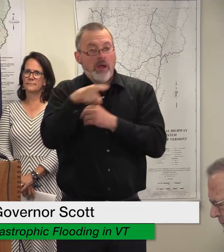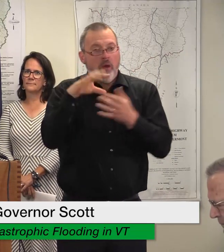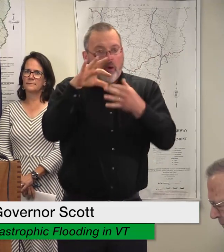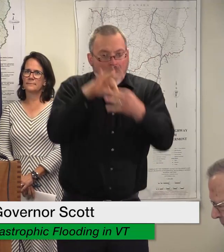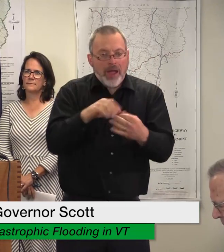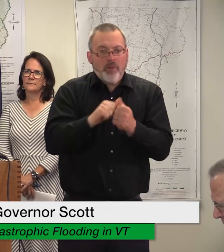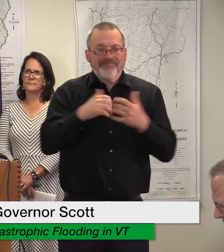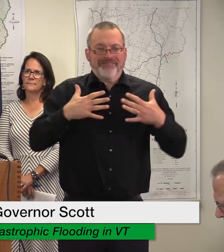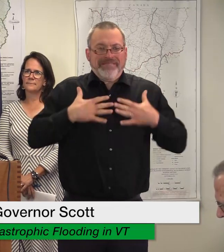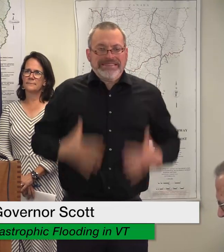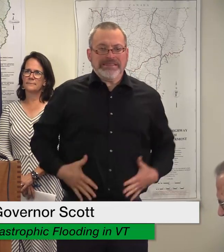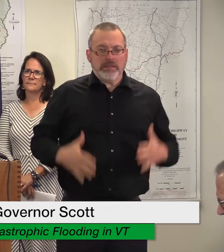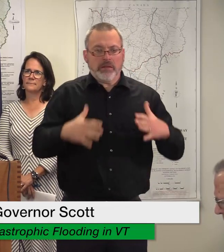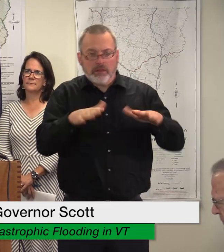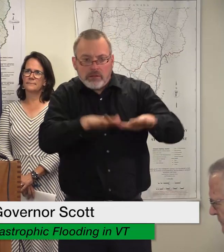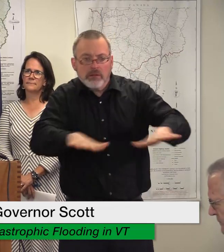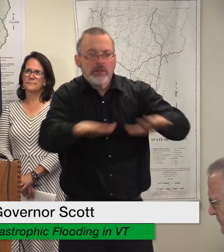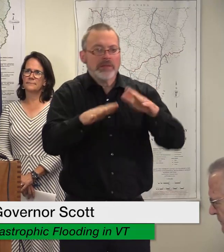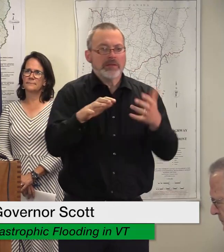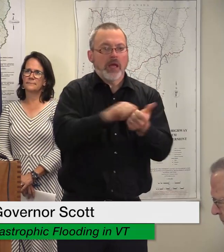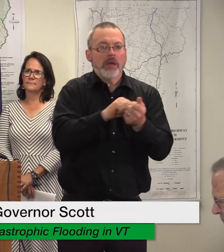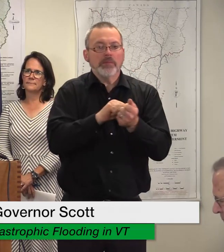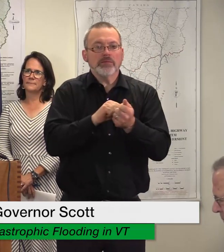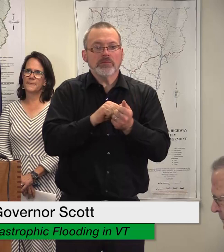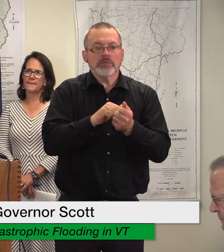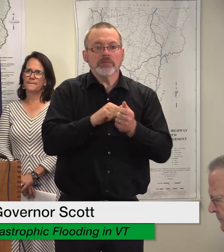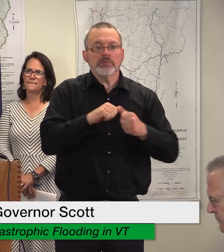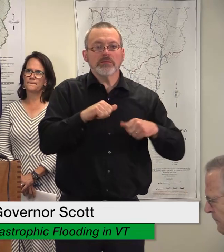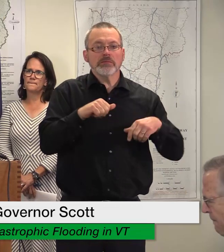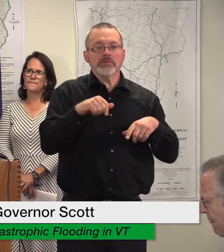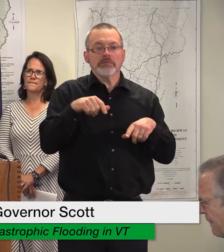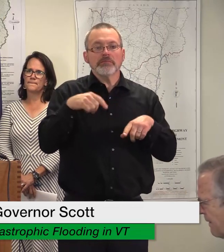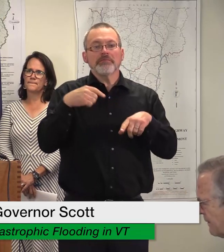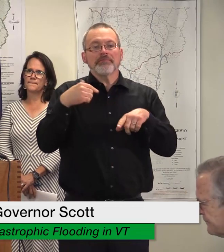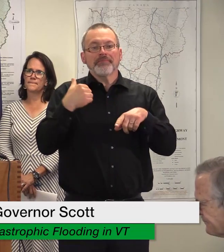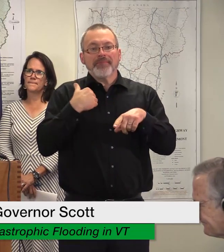the ACCD website,